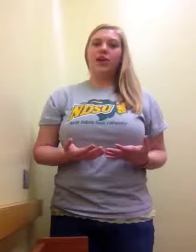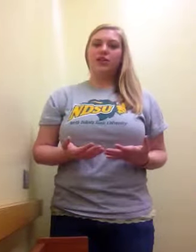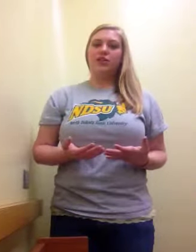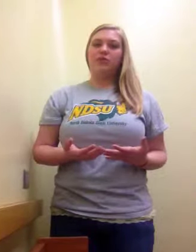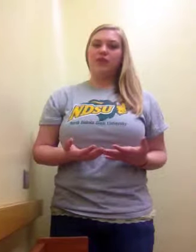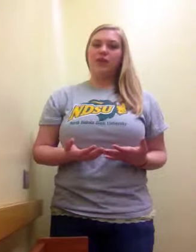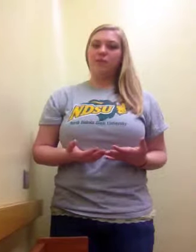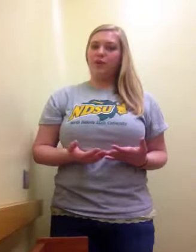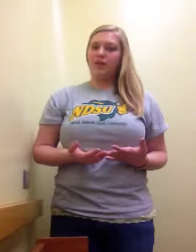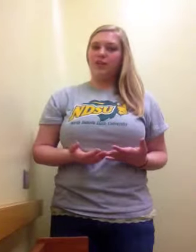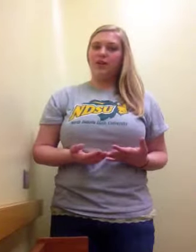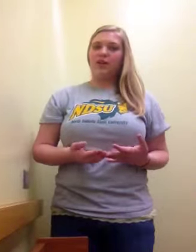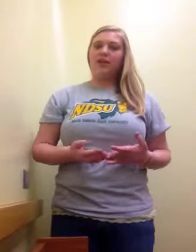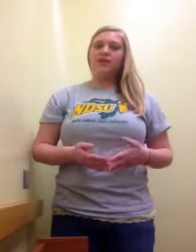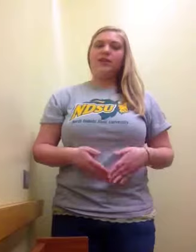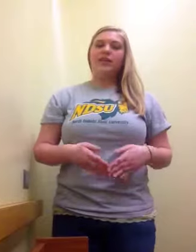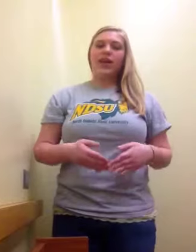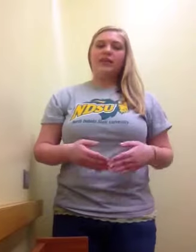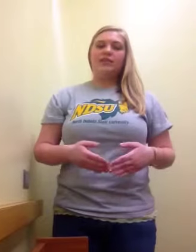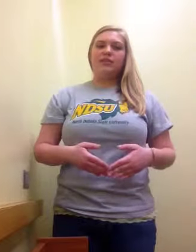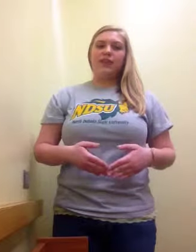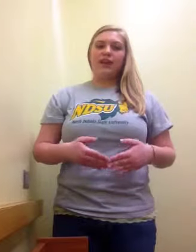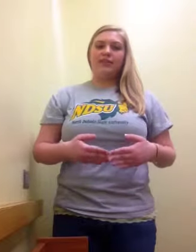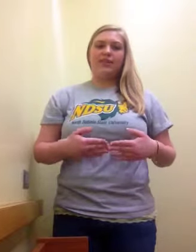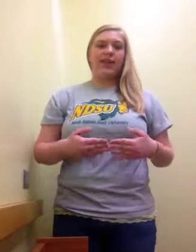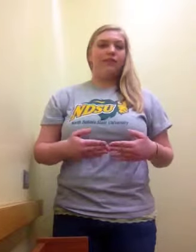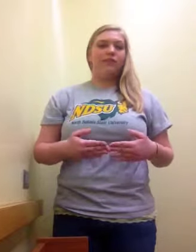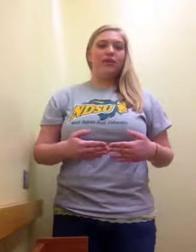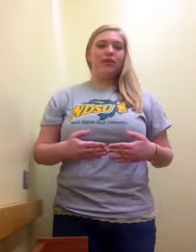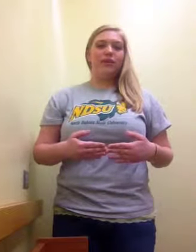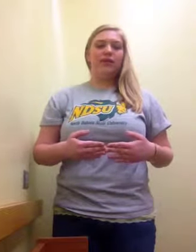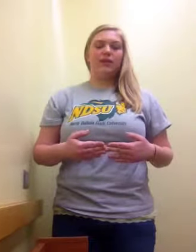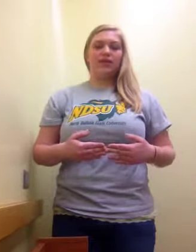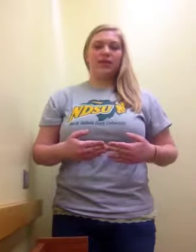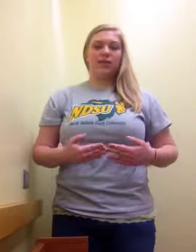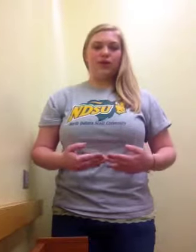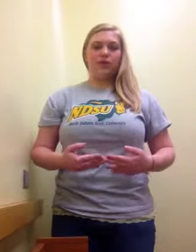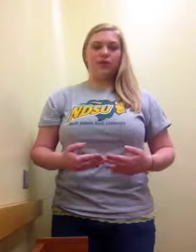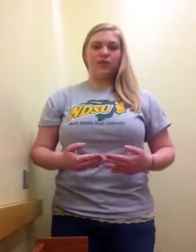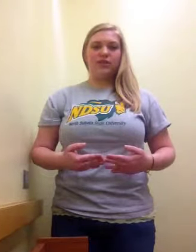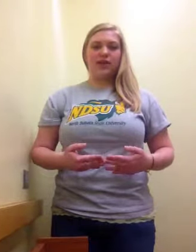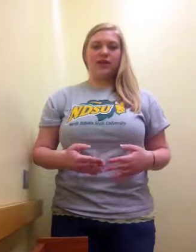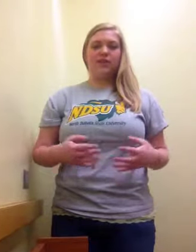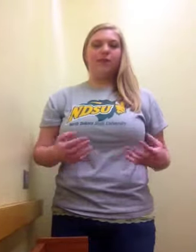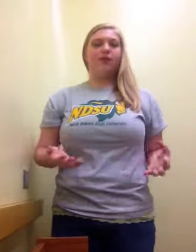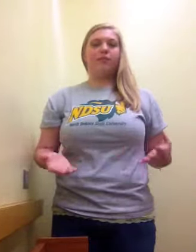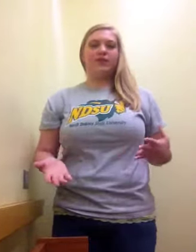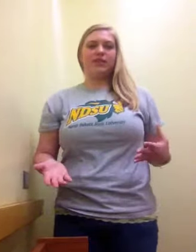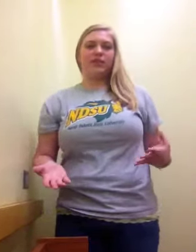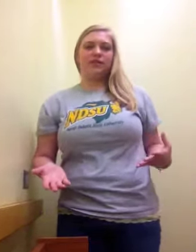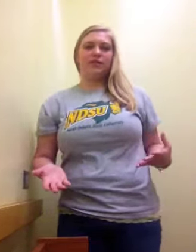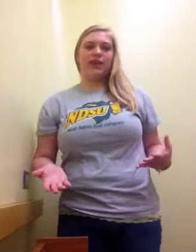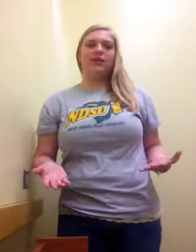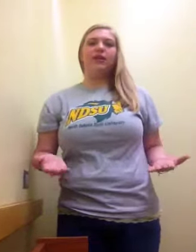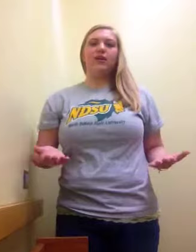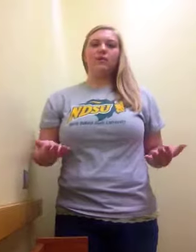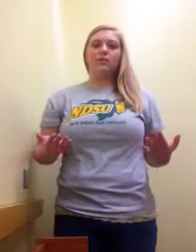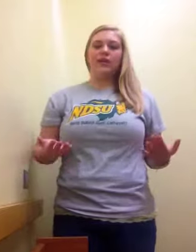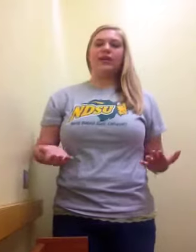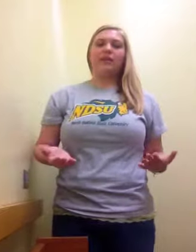communication with a deaf person, such as the ASL alphabet, the basic question words, and a few other basic words that will likely come